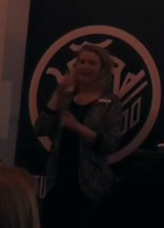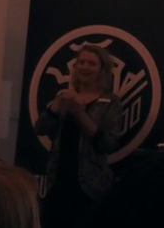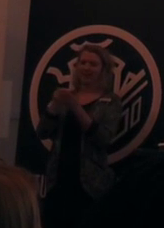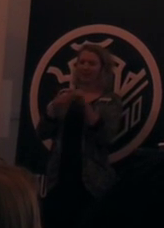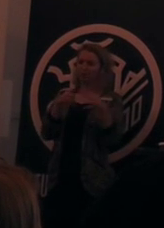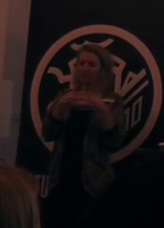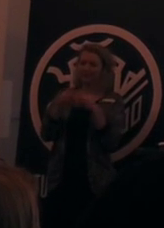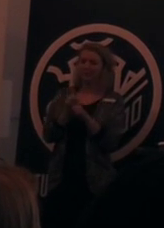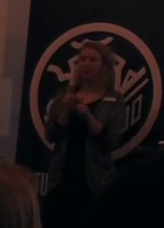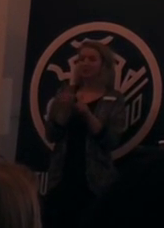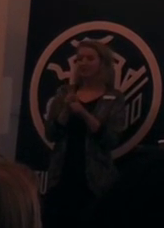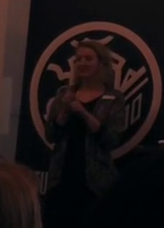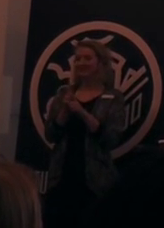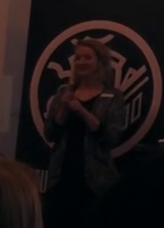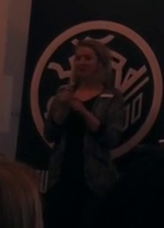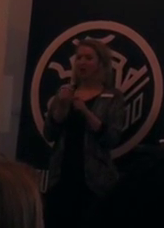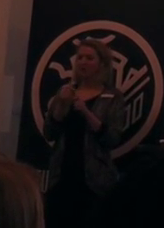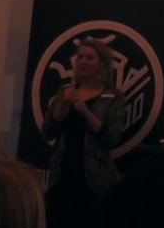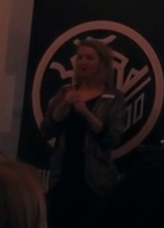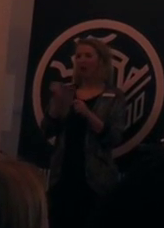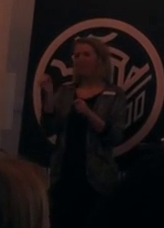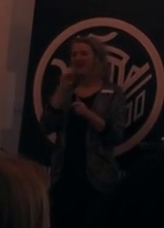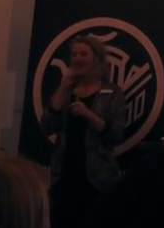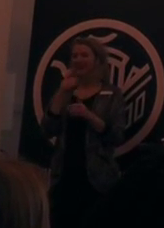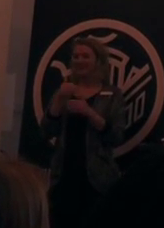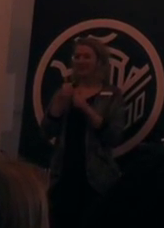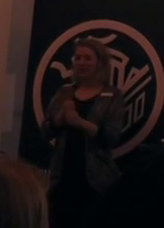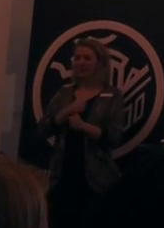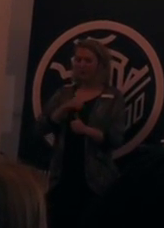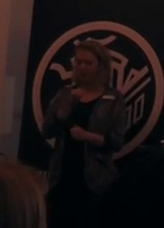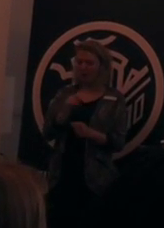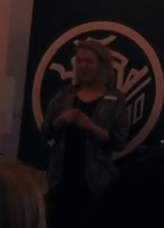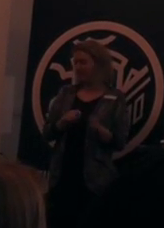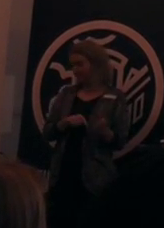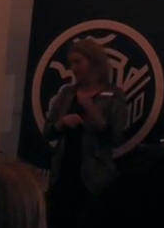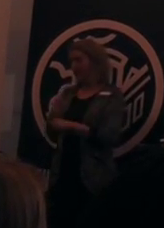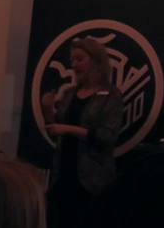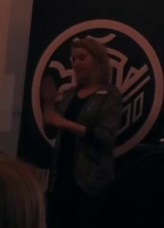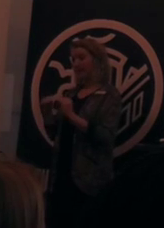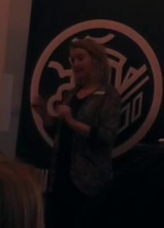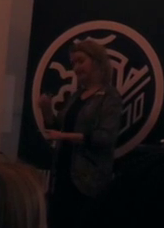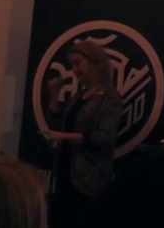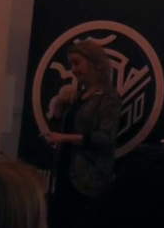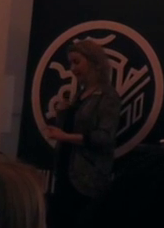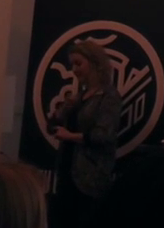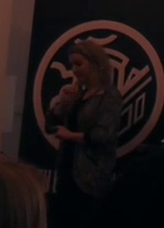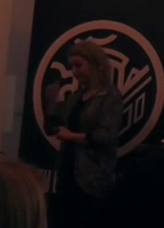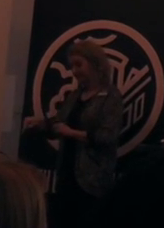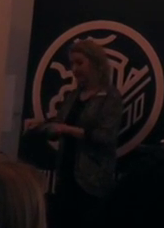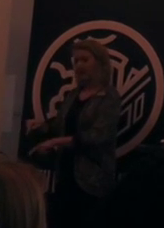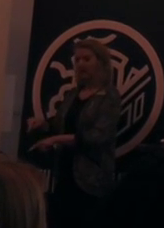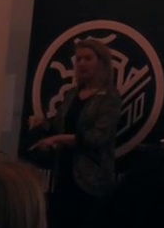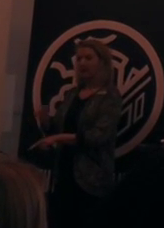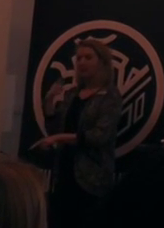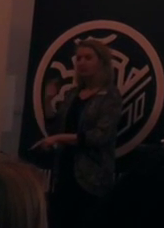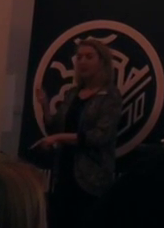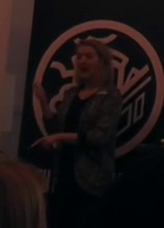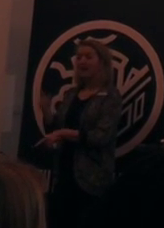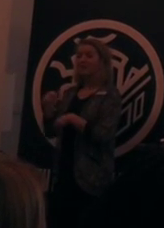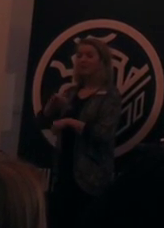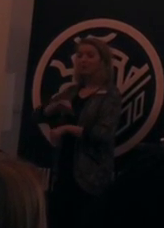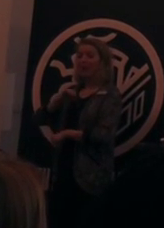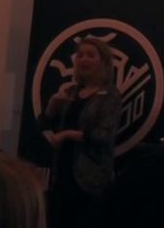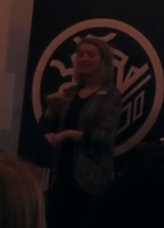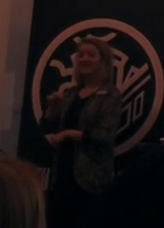U.S. But when I went there last March, they said, you know, we haven't been able to have a pride in 13